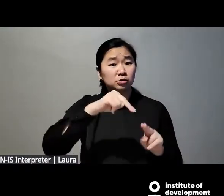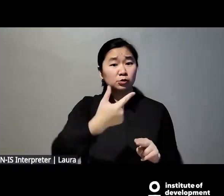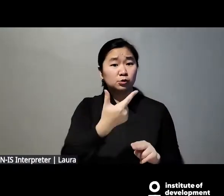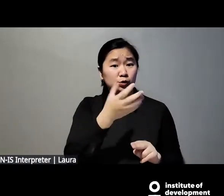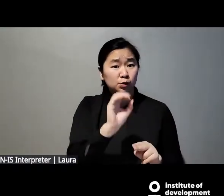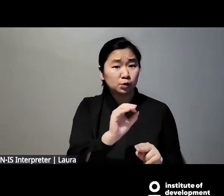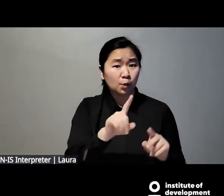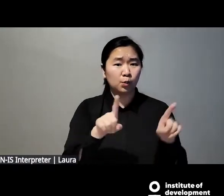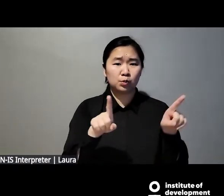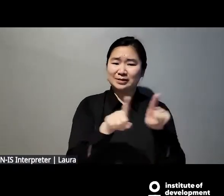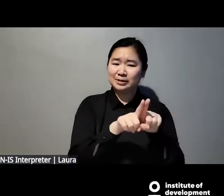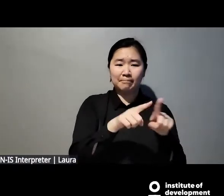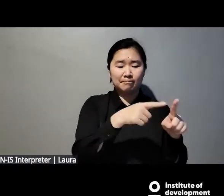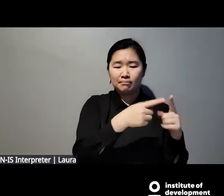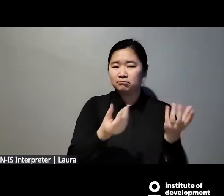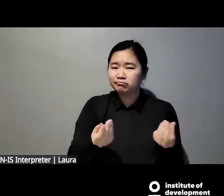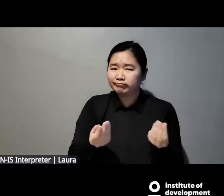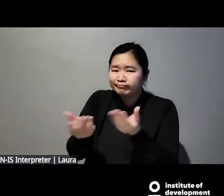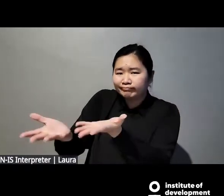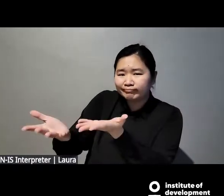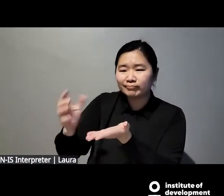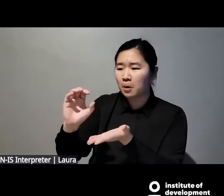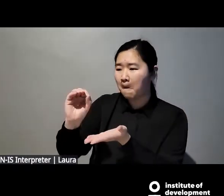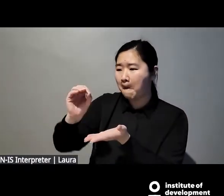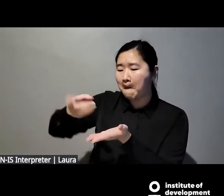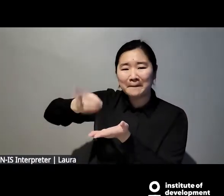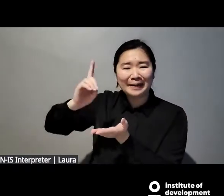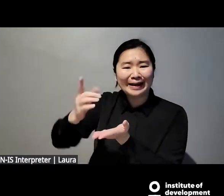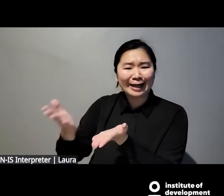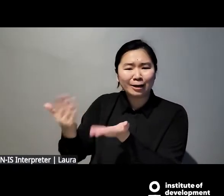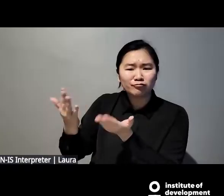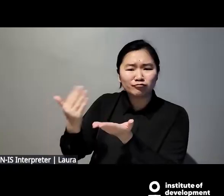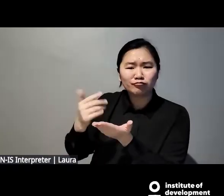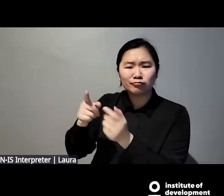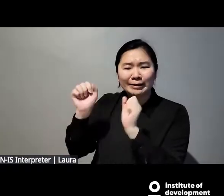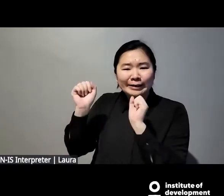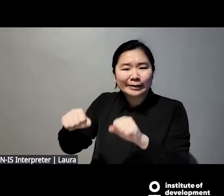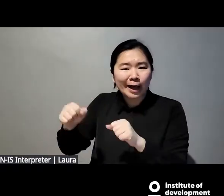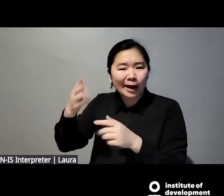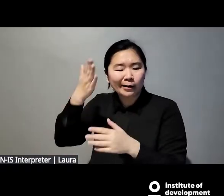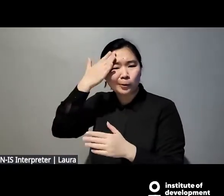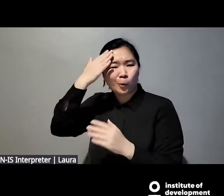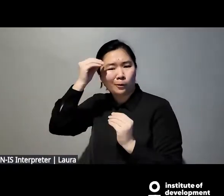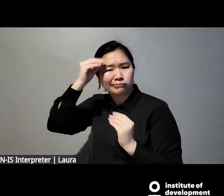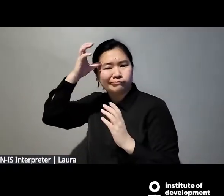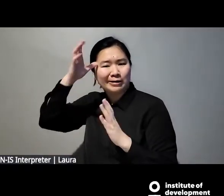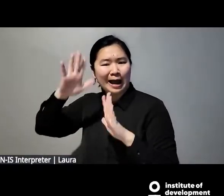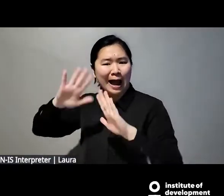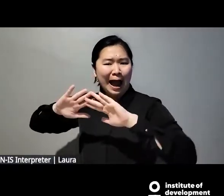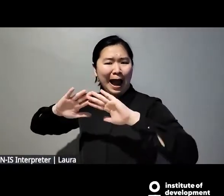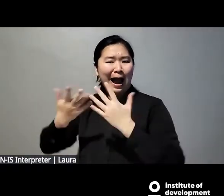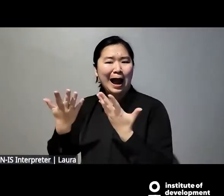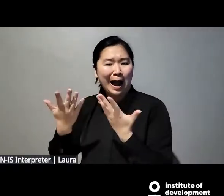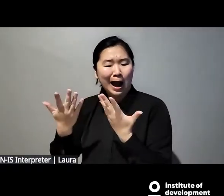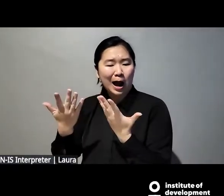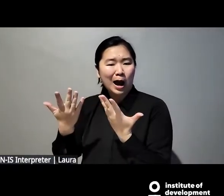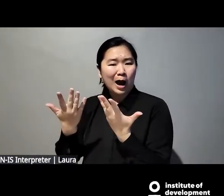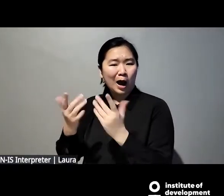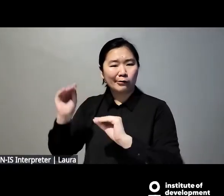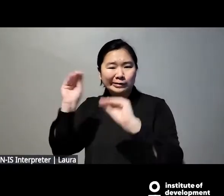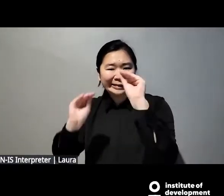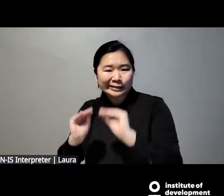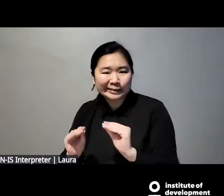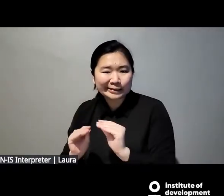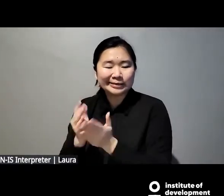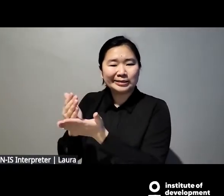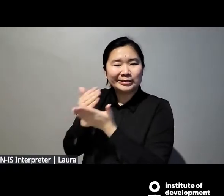OPDs throughout the project cycle by agreeing clear roles and responsibilities. And notably, the OPDs